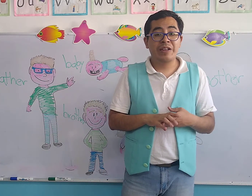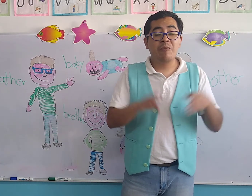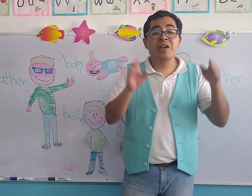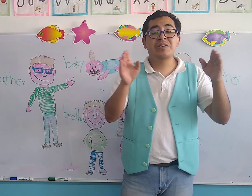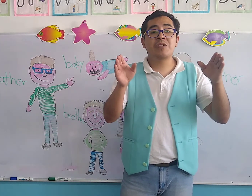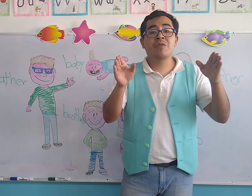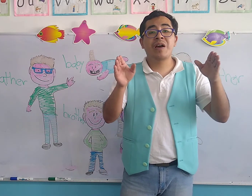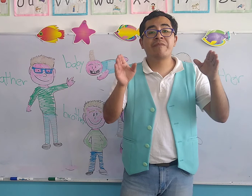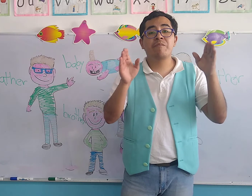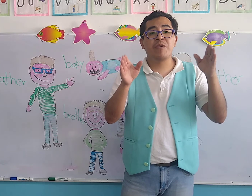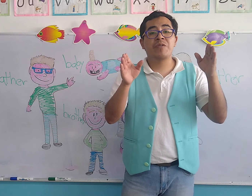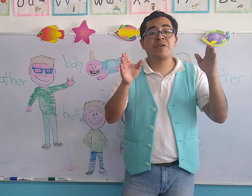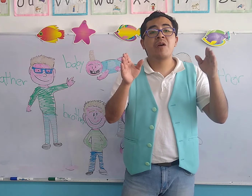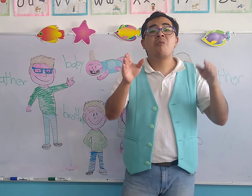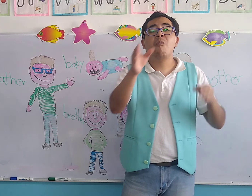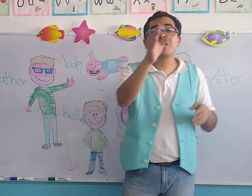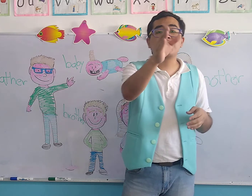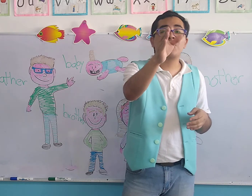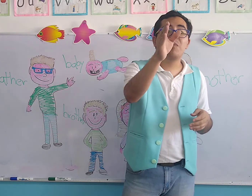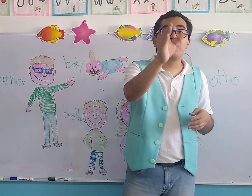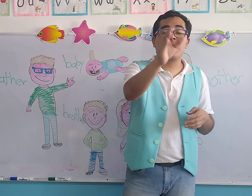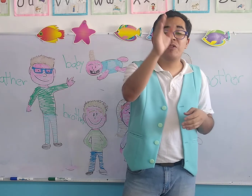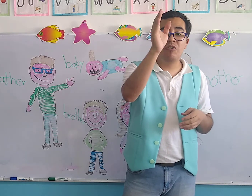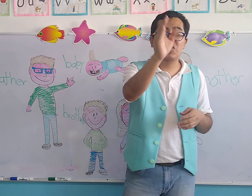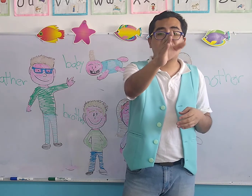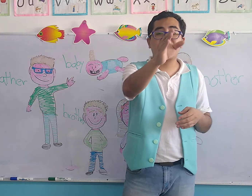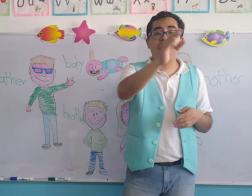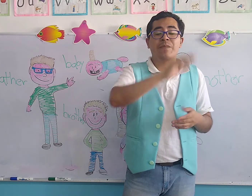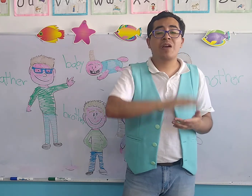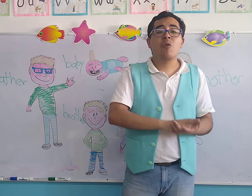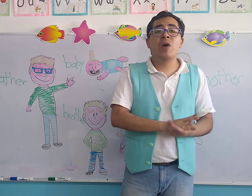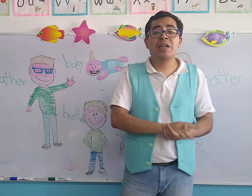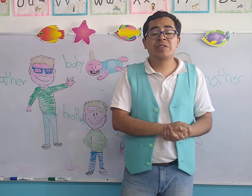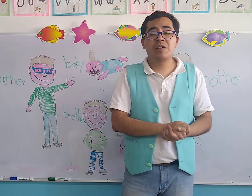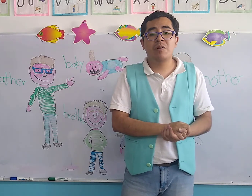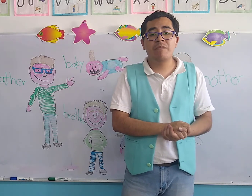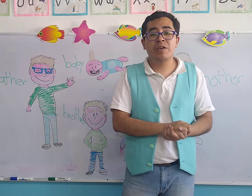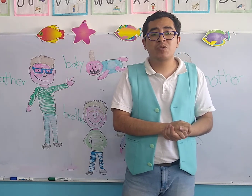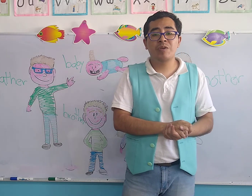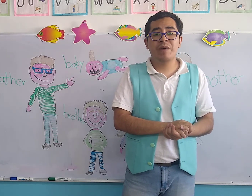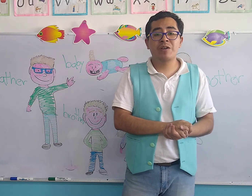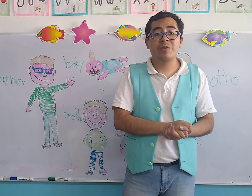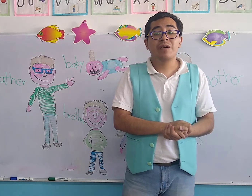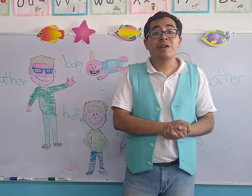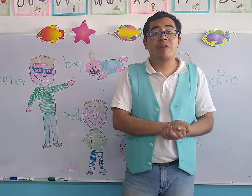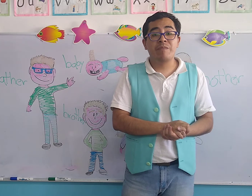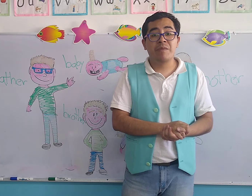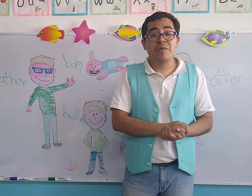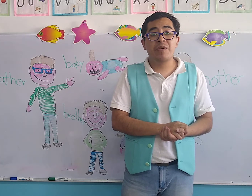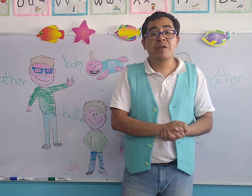the ones that you have a brother, what's your brother's name? ¿Cuál es el nombre de su hermano? Remember,